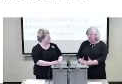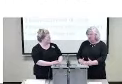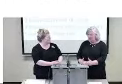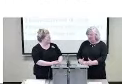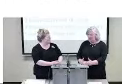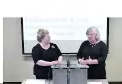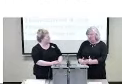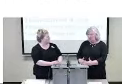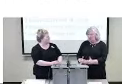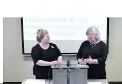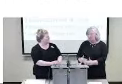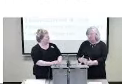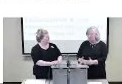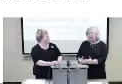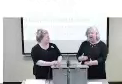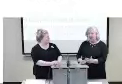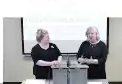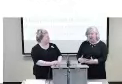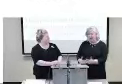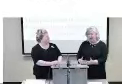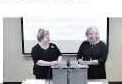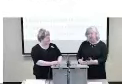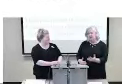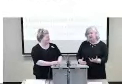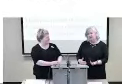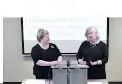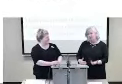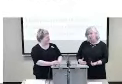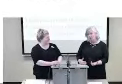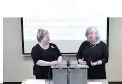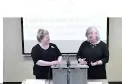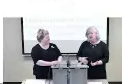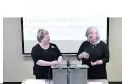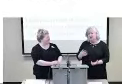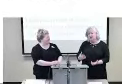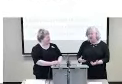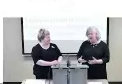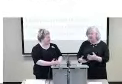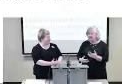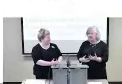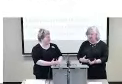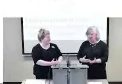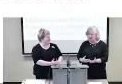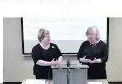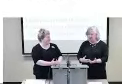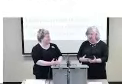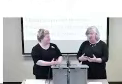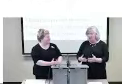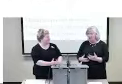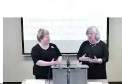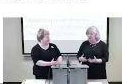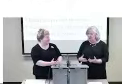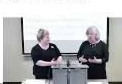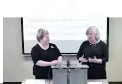mentioned the to-do list which one has a heavier weight is this for school is this for family is this for church